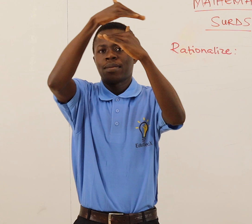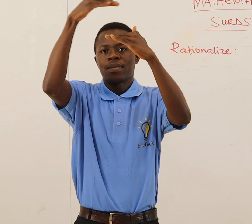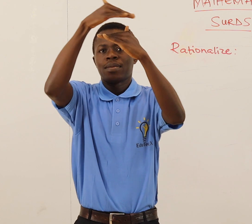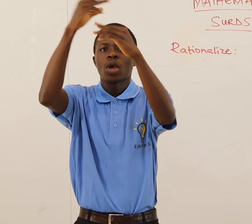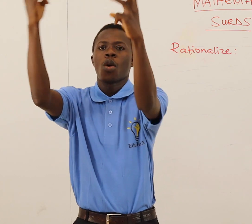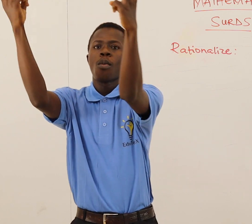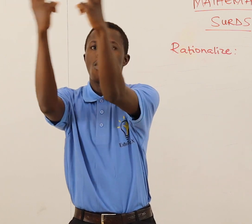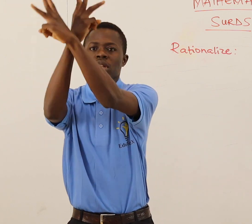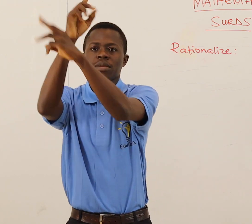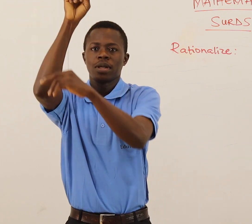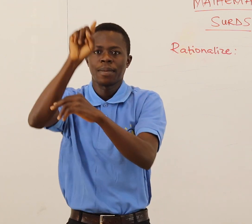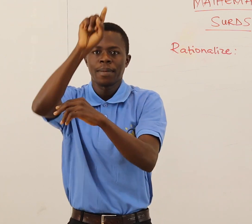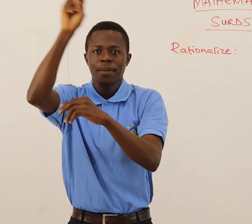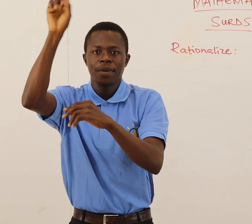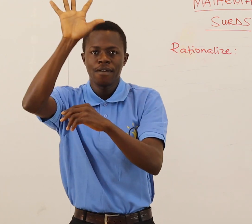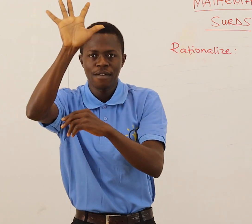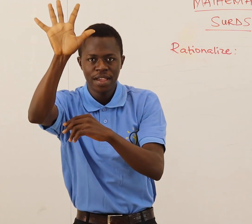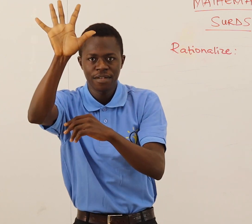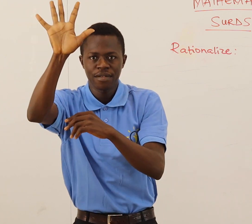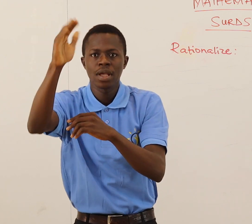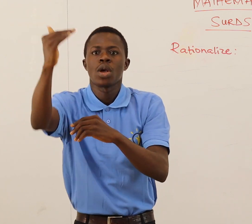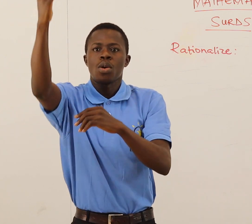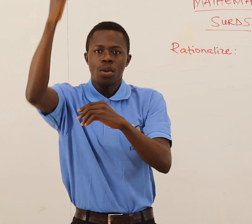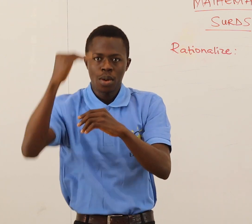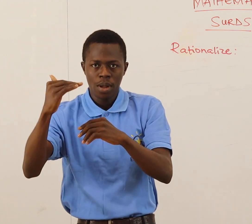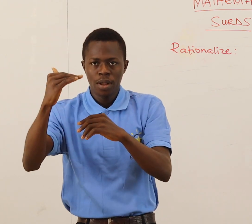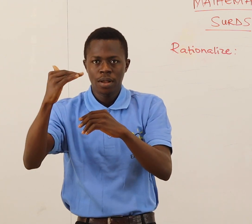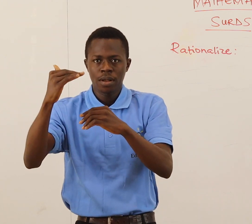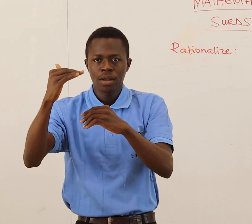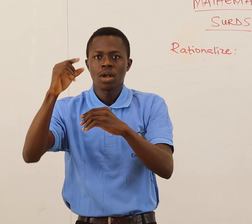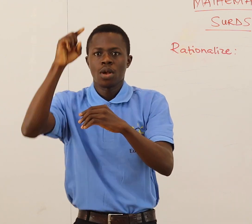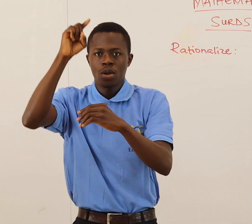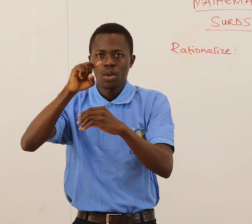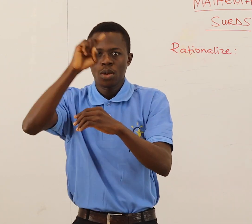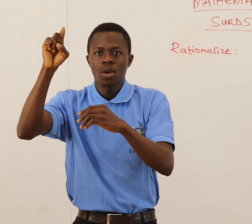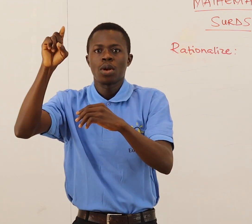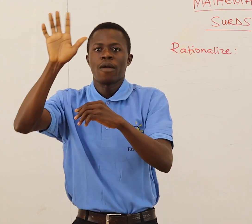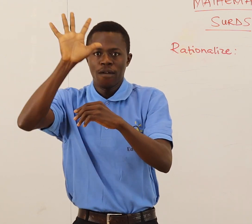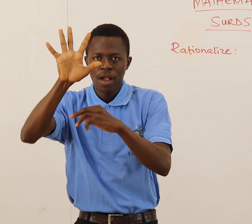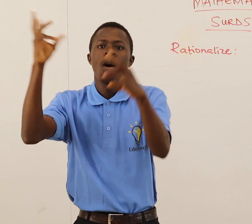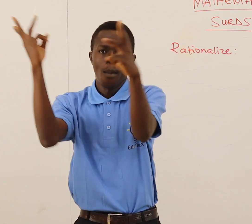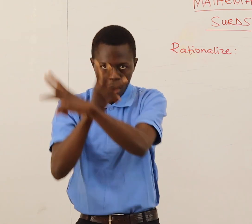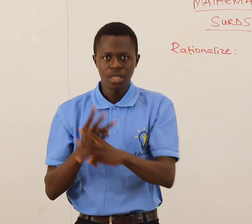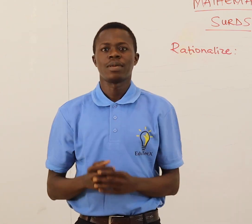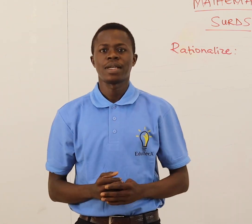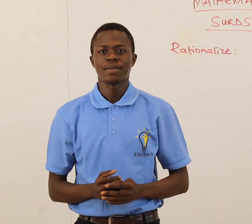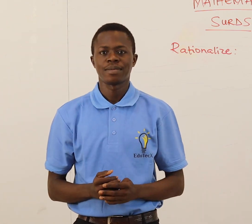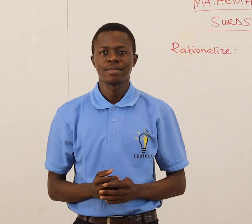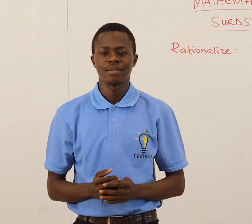how do we get rid of the square root sign with regards to the denominator? How